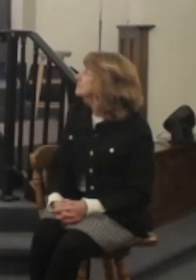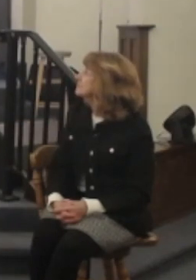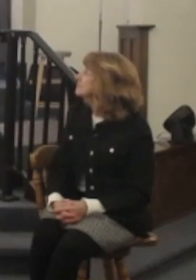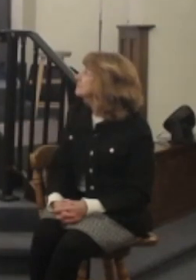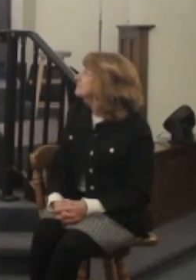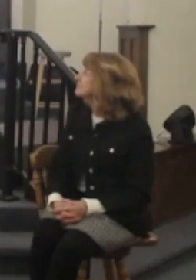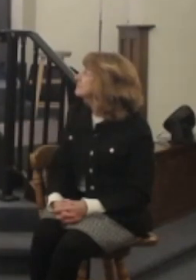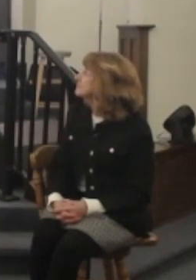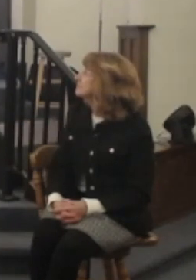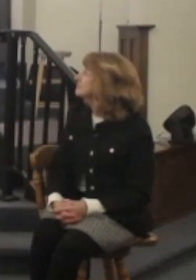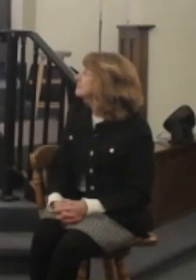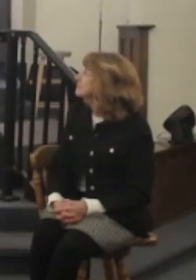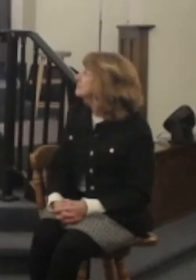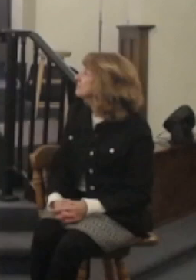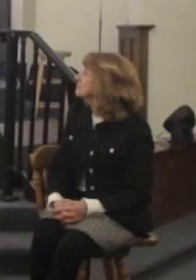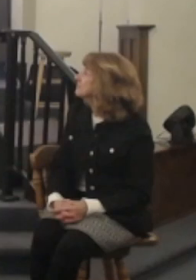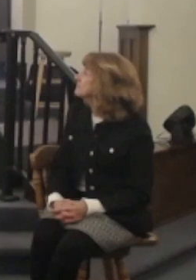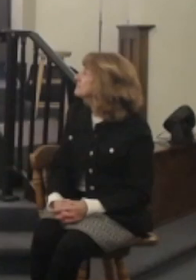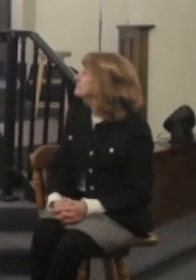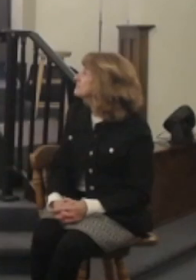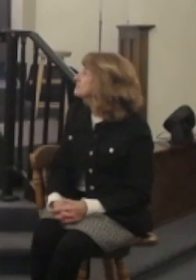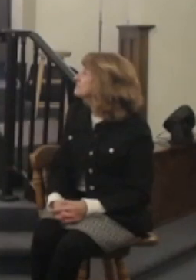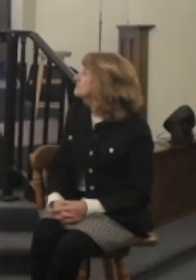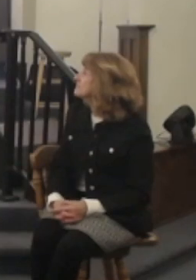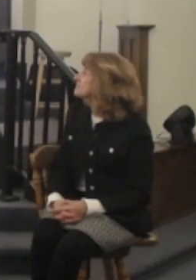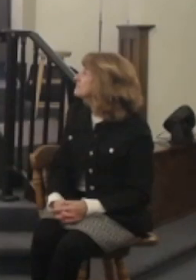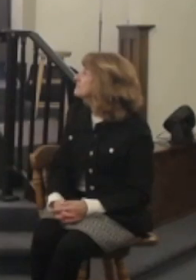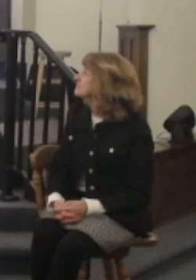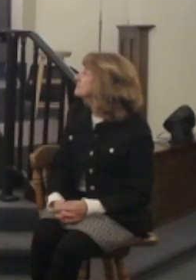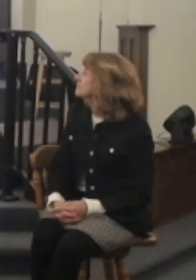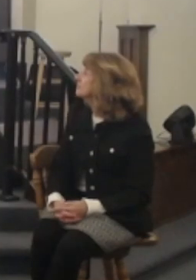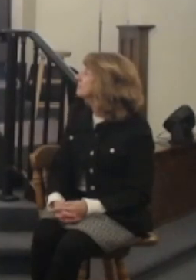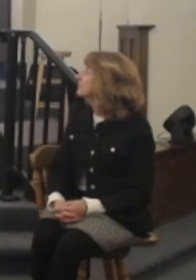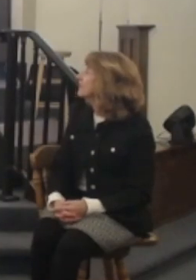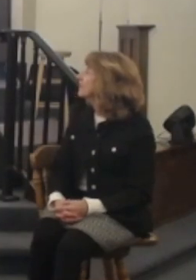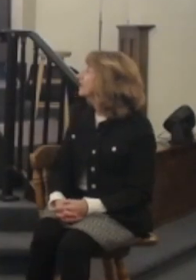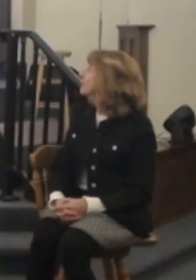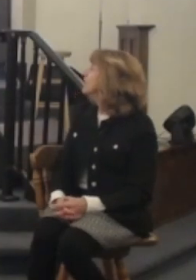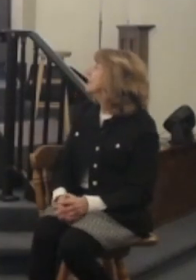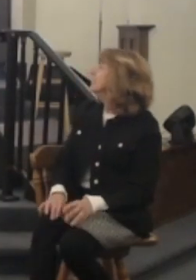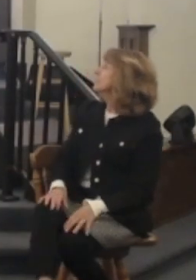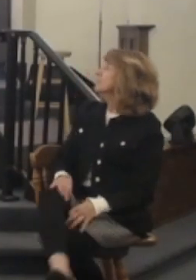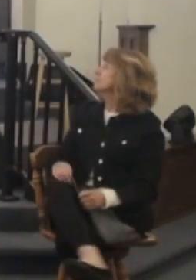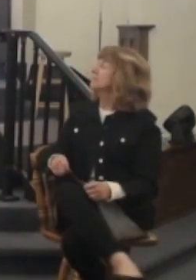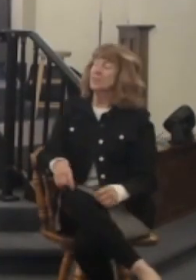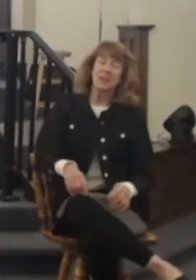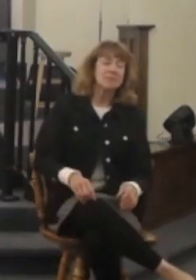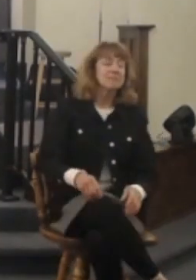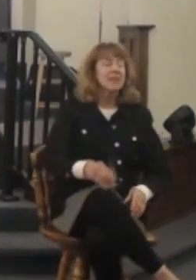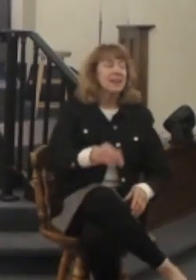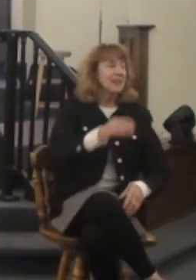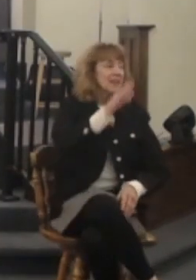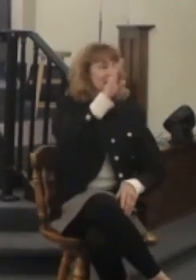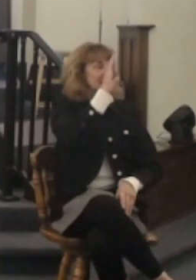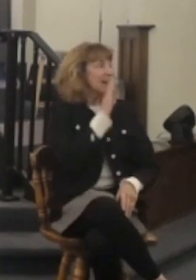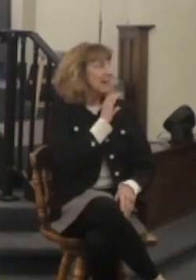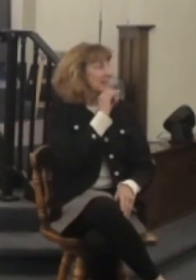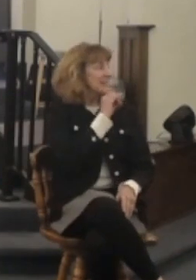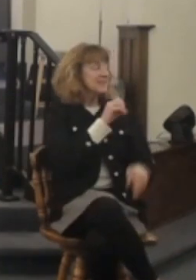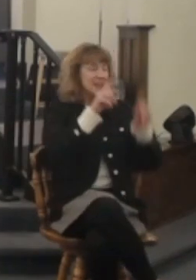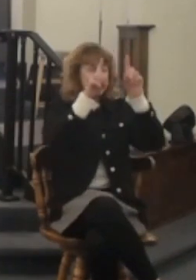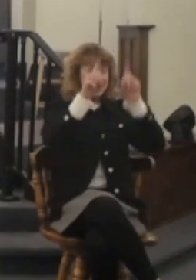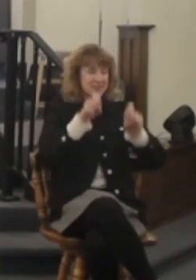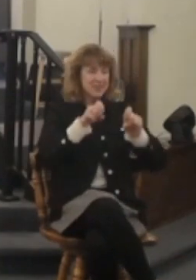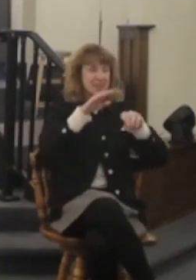Tithing is a test. God is testing your heart. Think about this. The very fact tithing is a